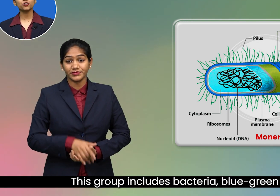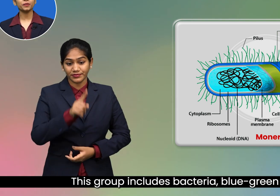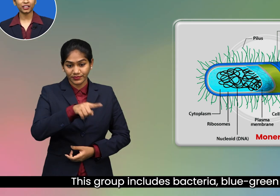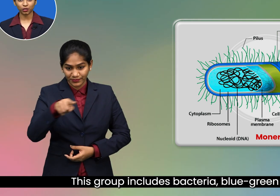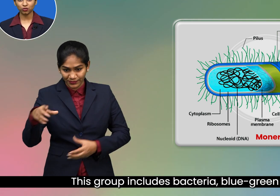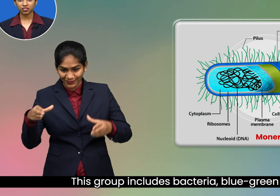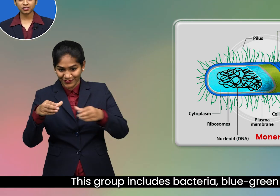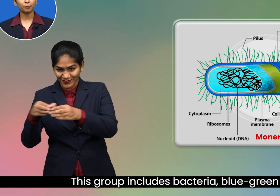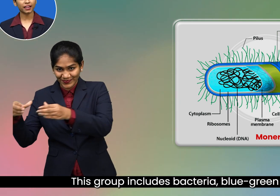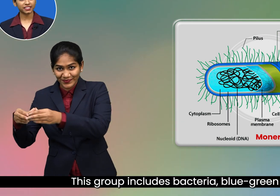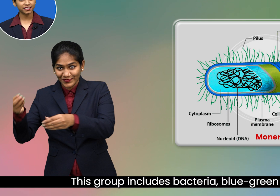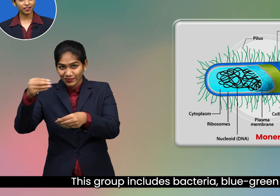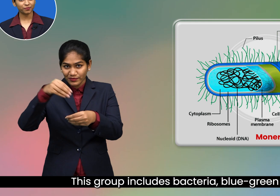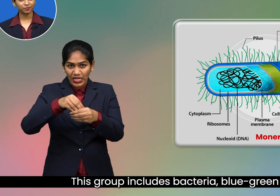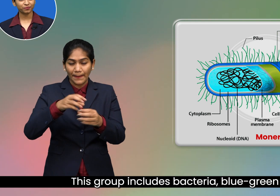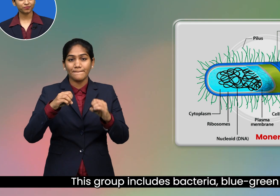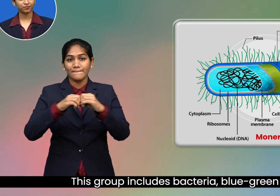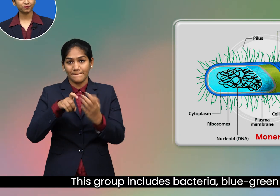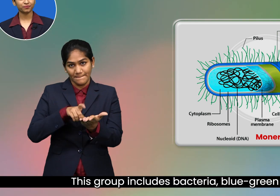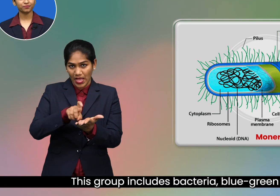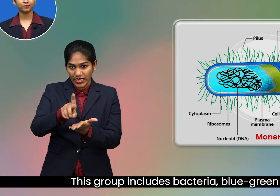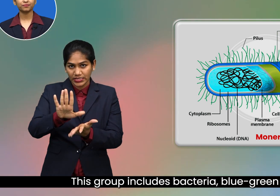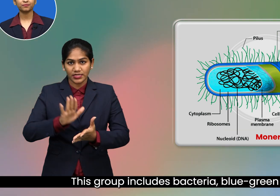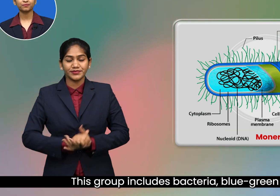This group includes bacteria,